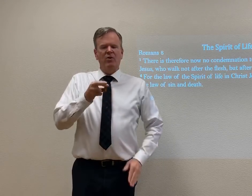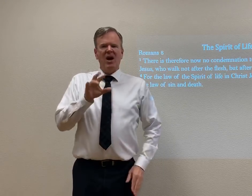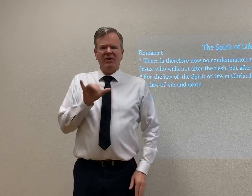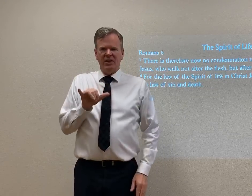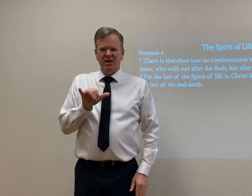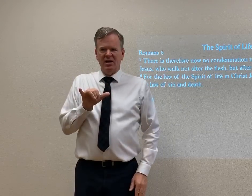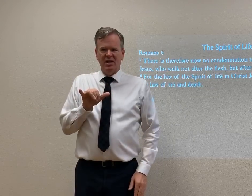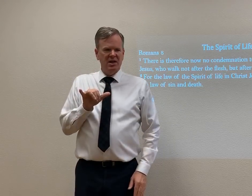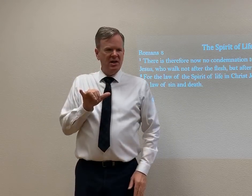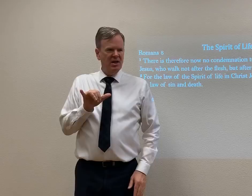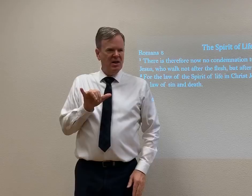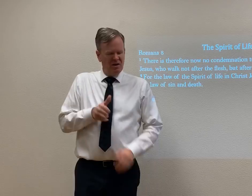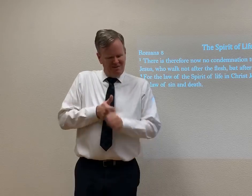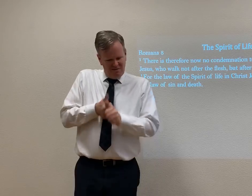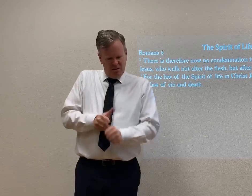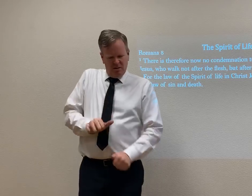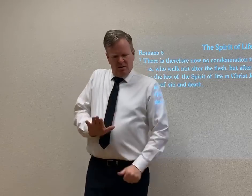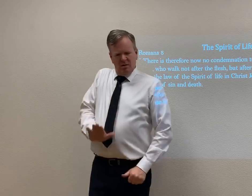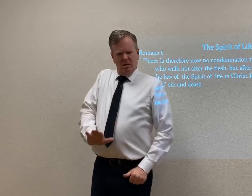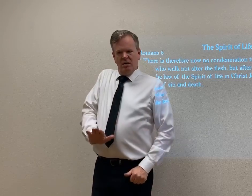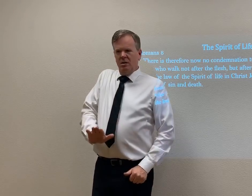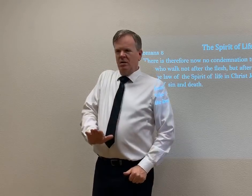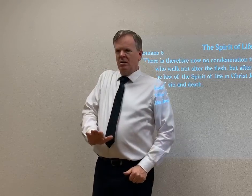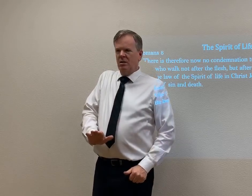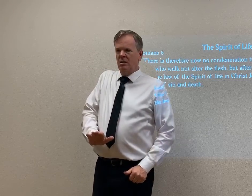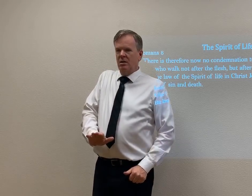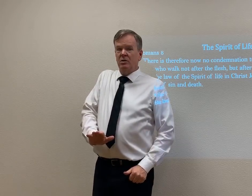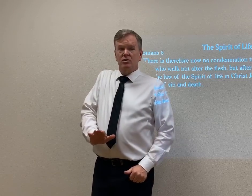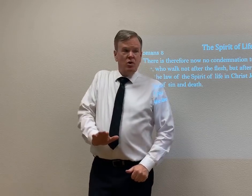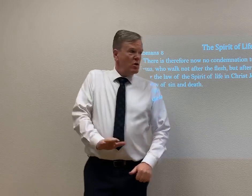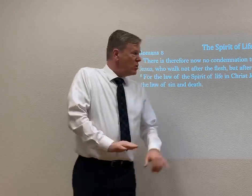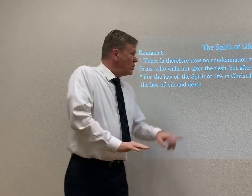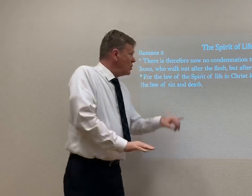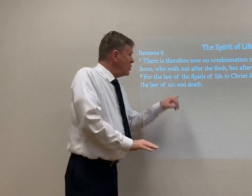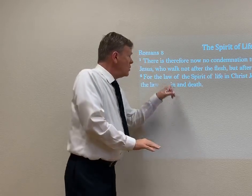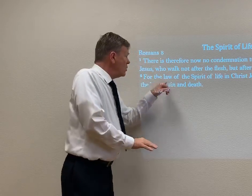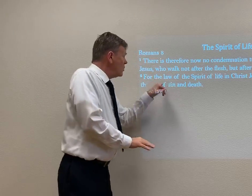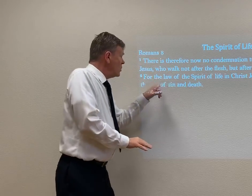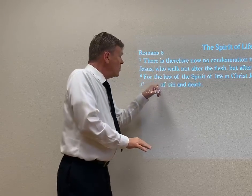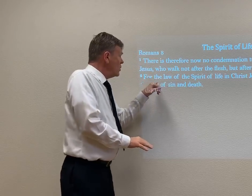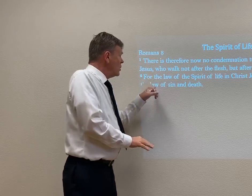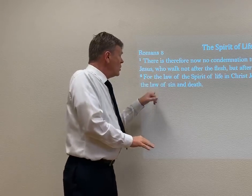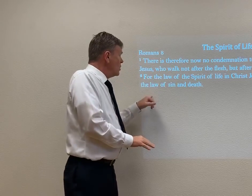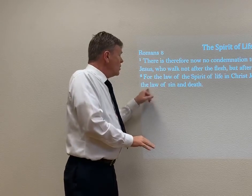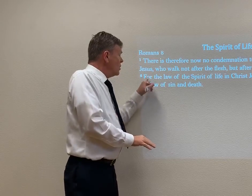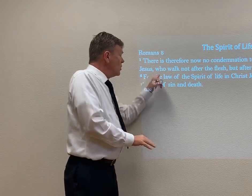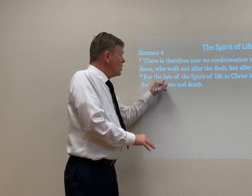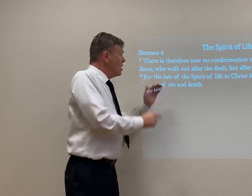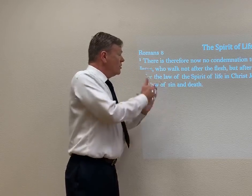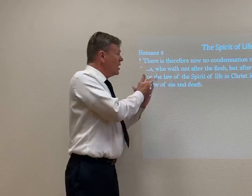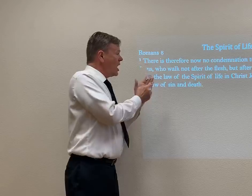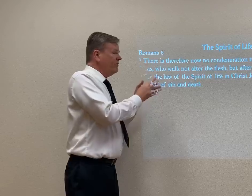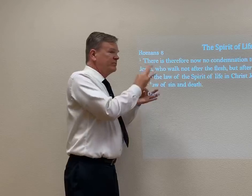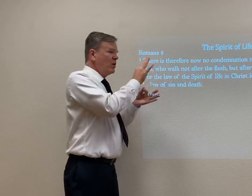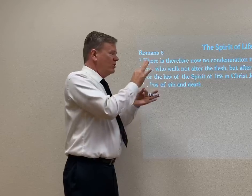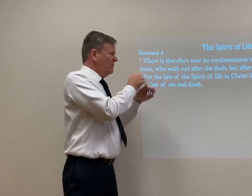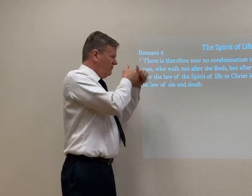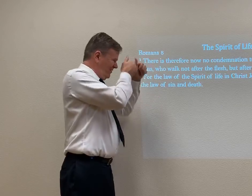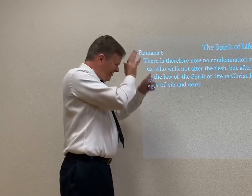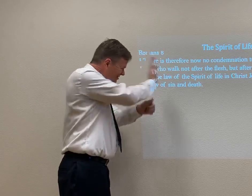ground. But we understand this as a law. It's something that exists, right? But when we understand it in that